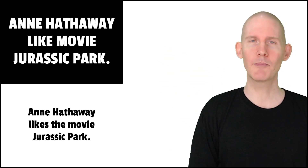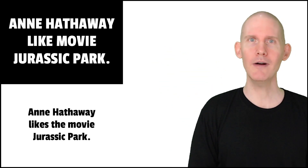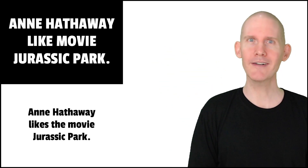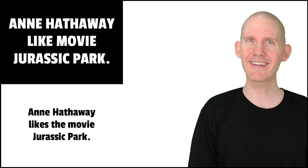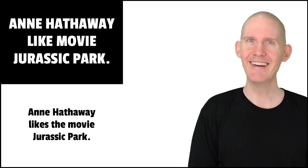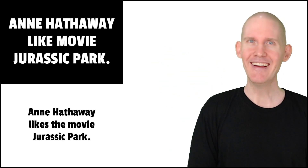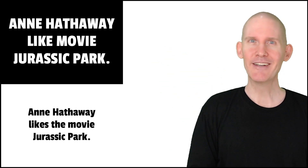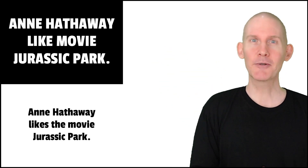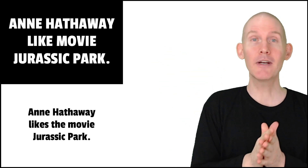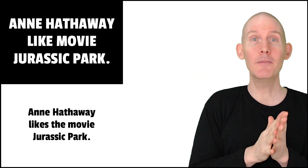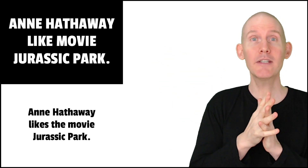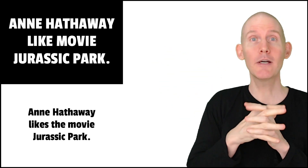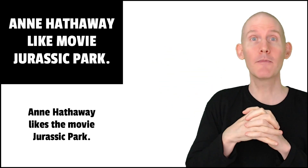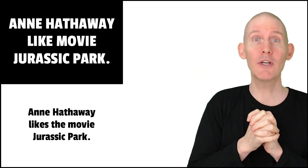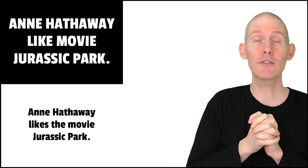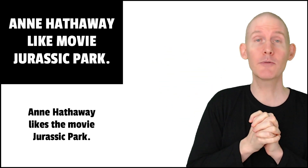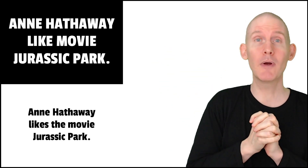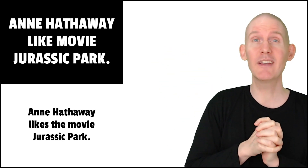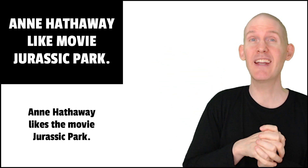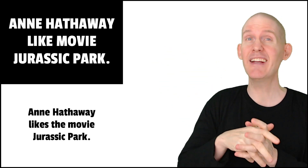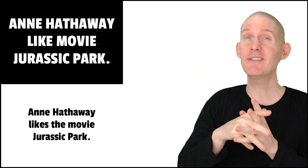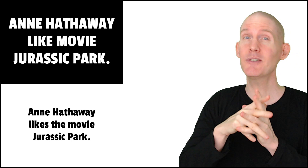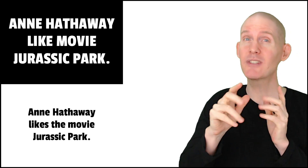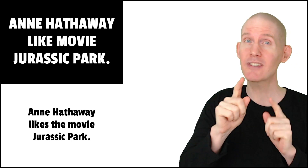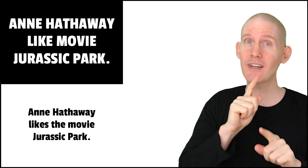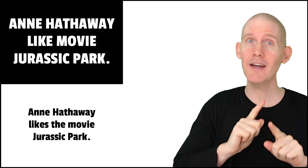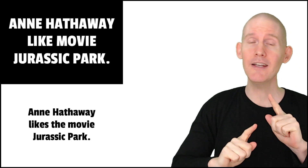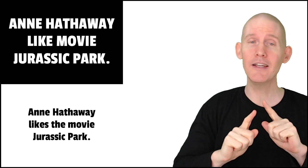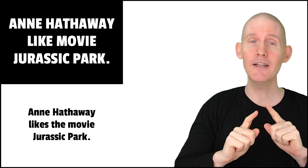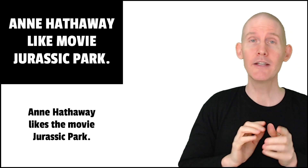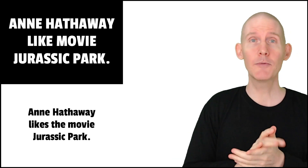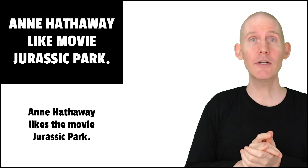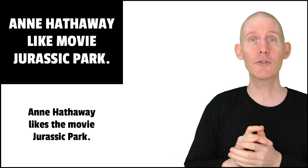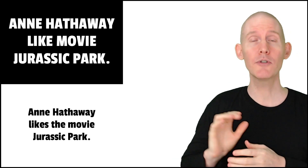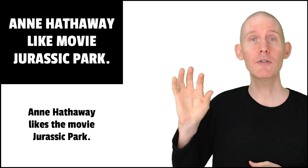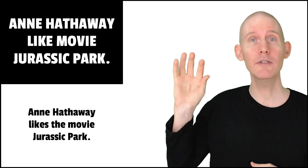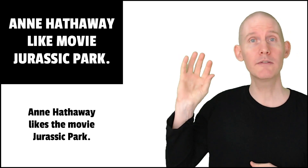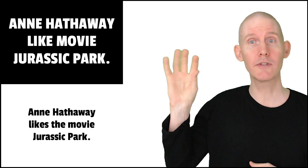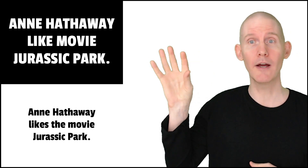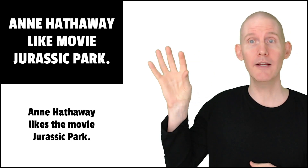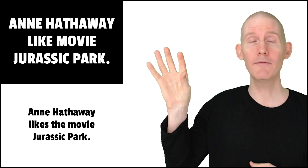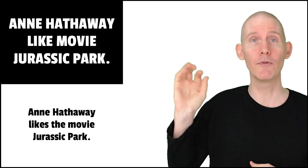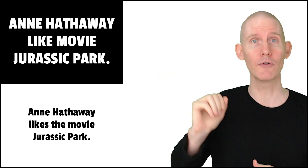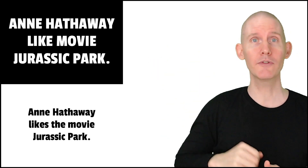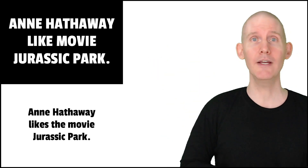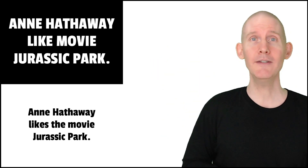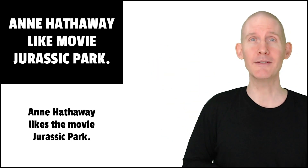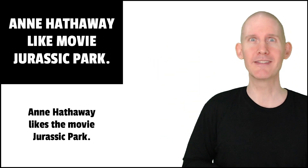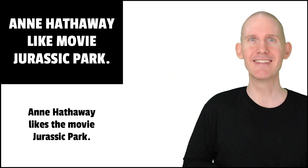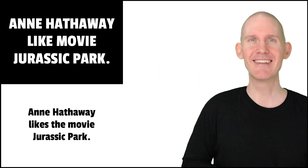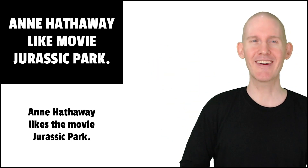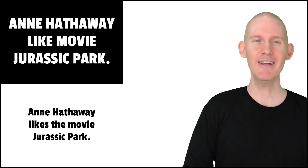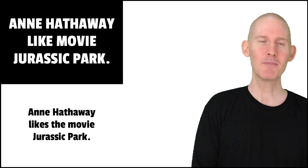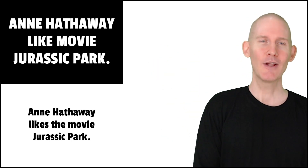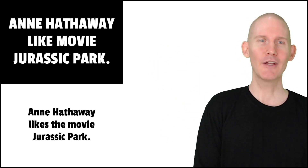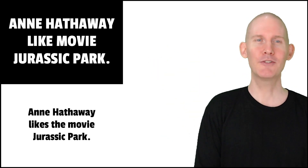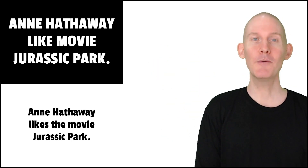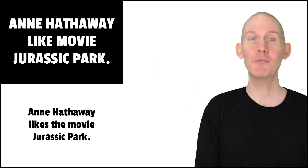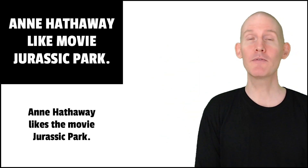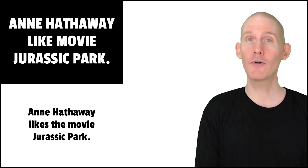Park. So we're going to mix up fingerspelling and some signing to make sure you can sign a full sentence. Okay, let's jump in first